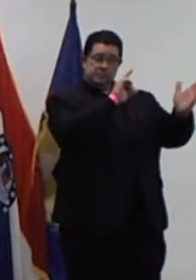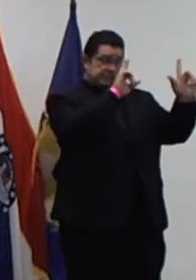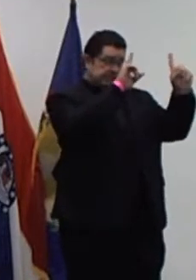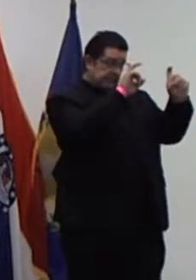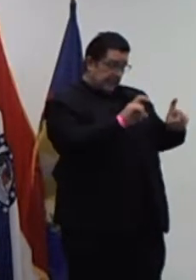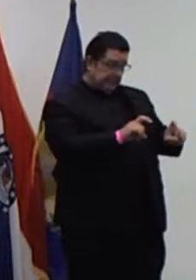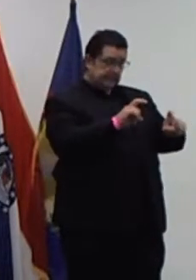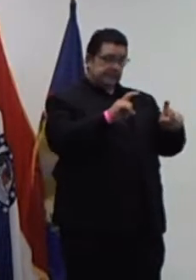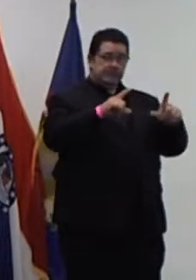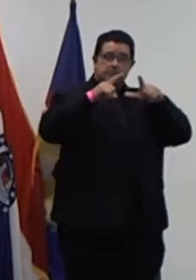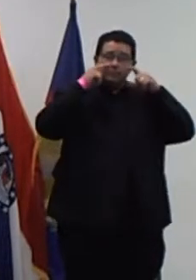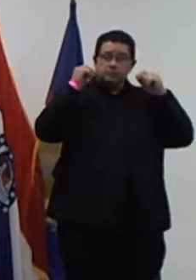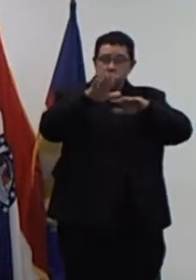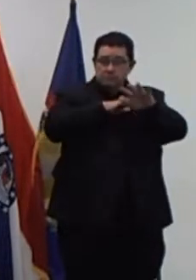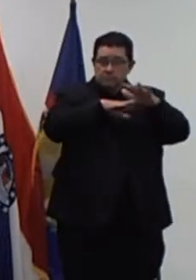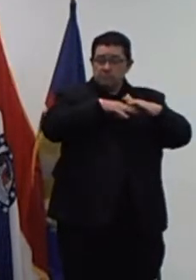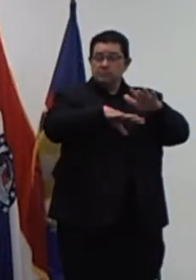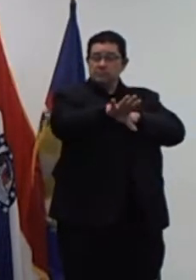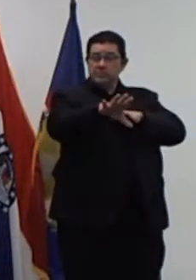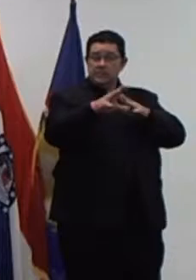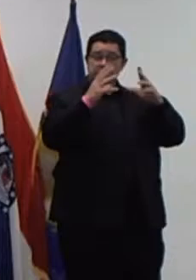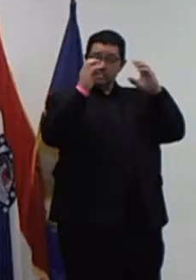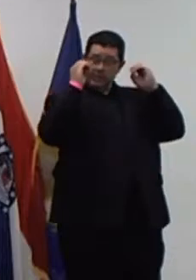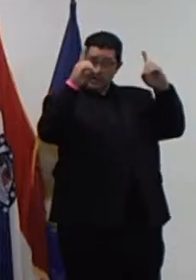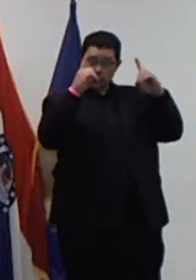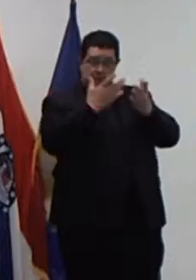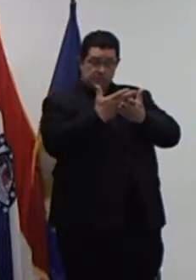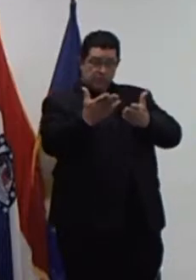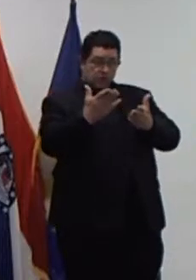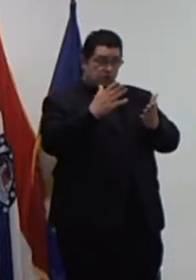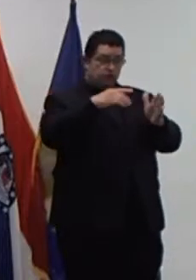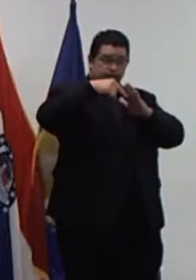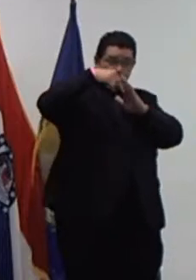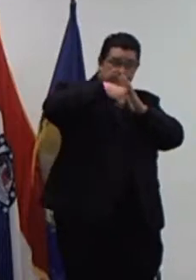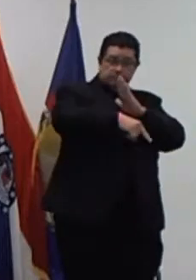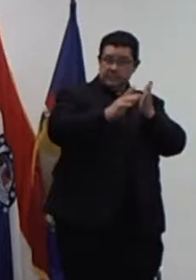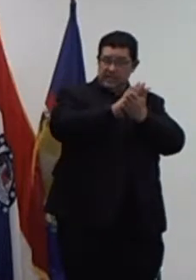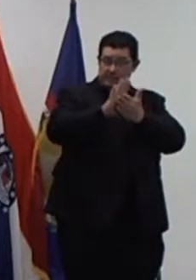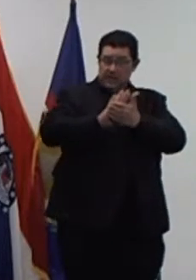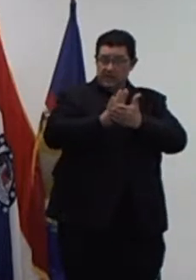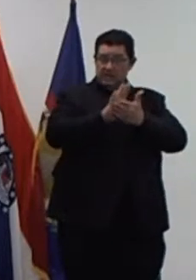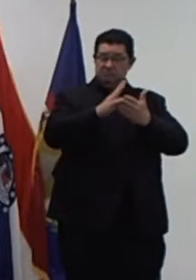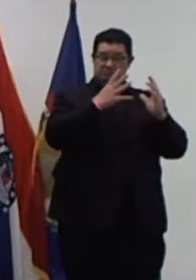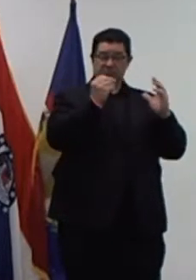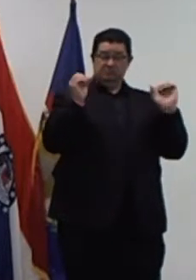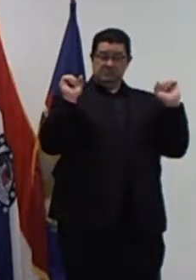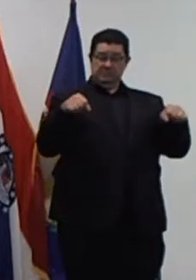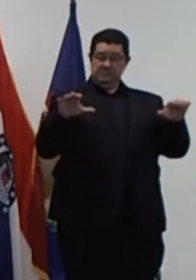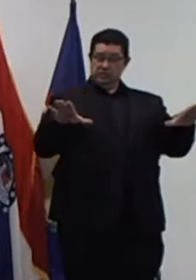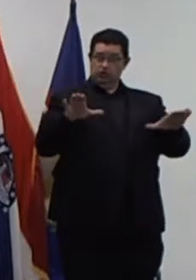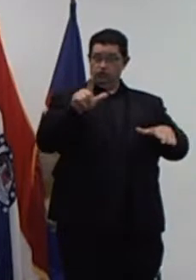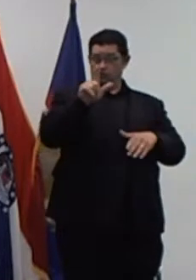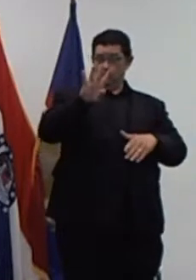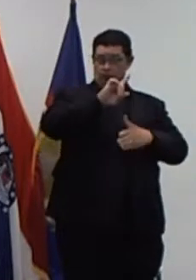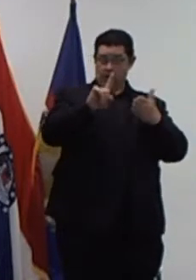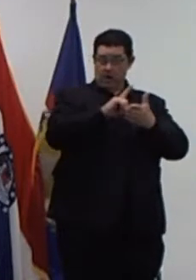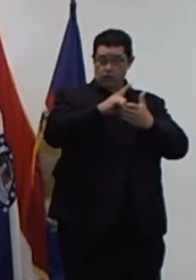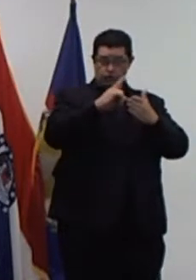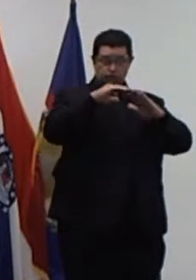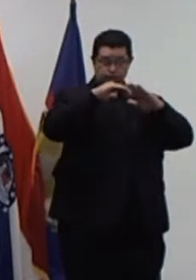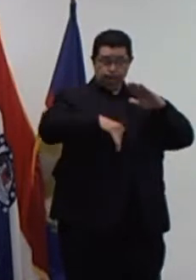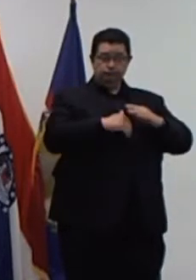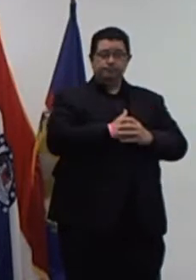PPE, educational materials, and a deep cleaning, and they can do all this in 24 hours. So far, we've